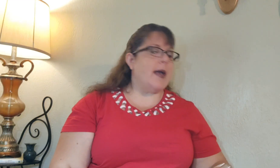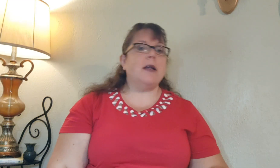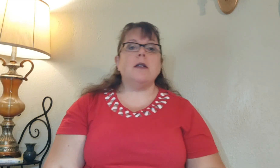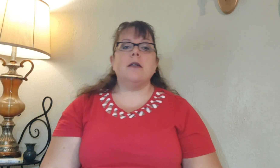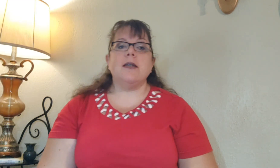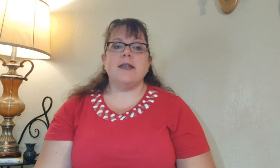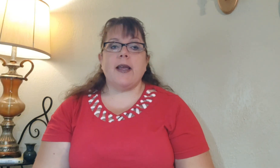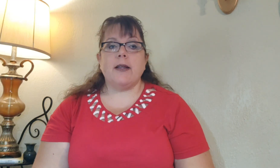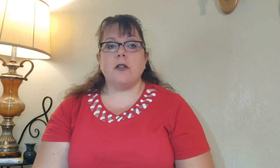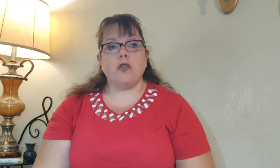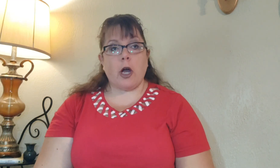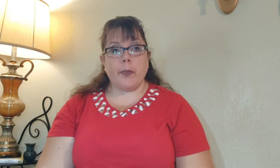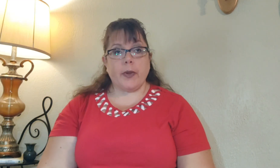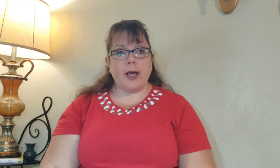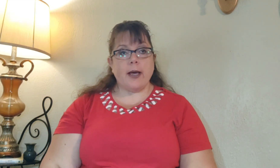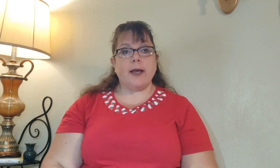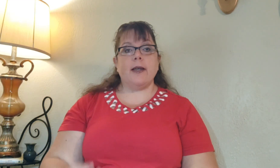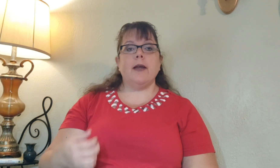And to say to draw blood,